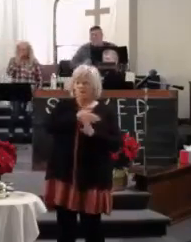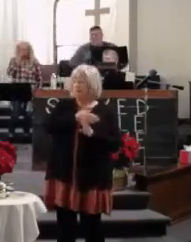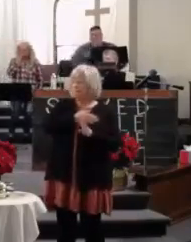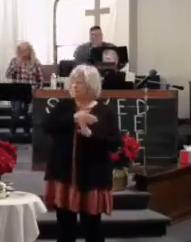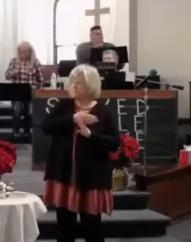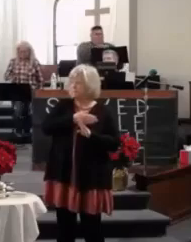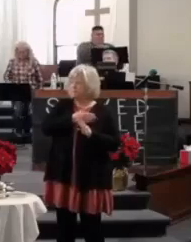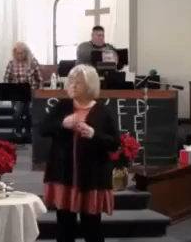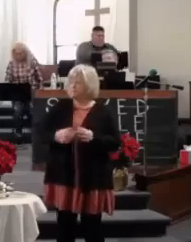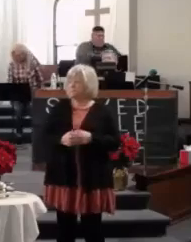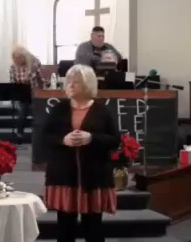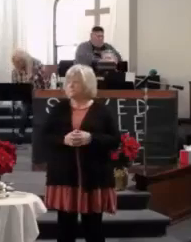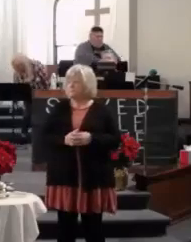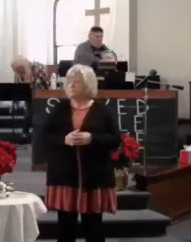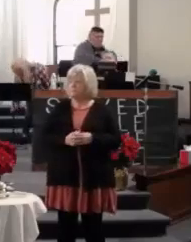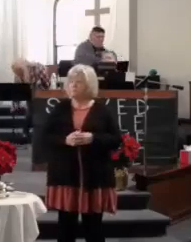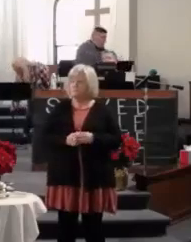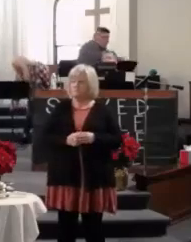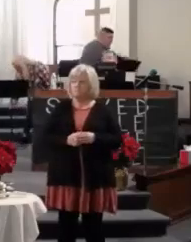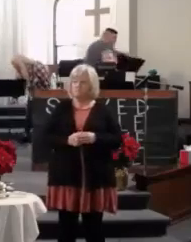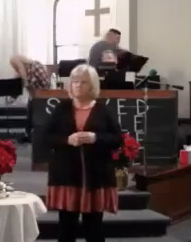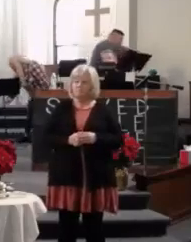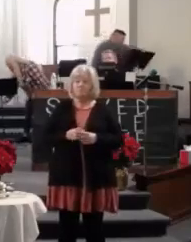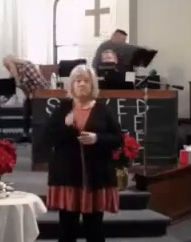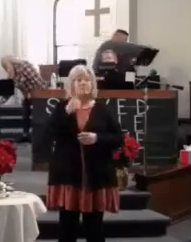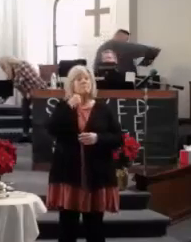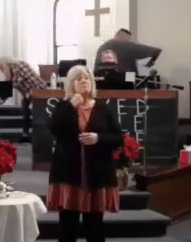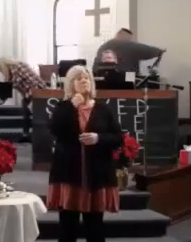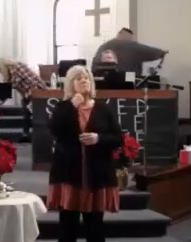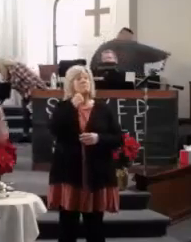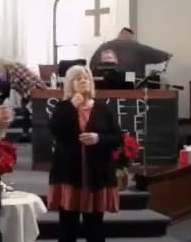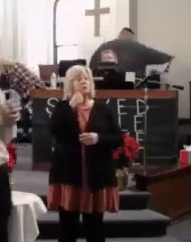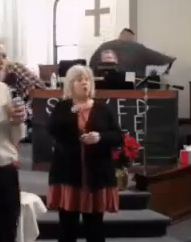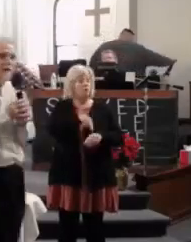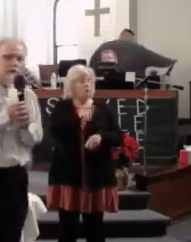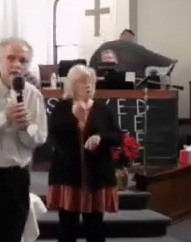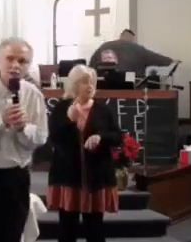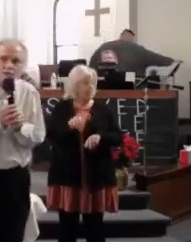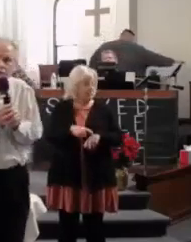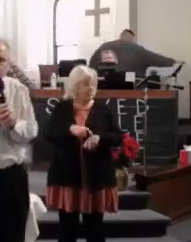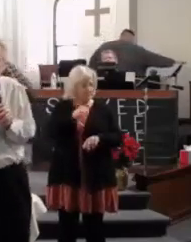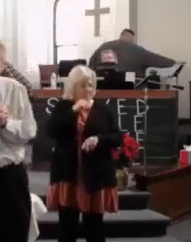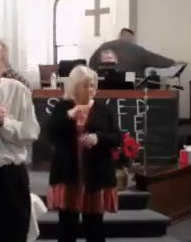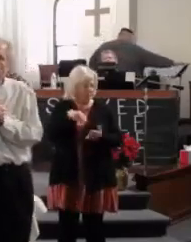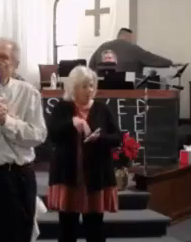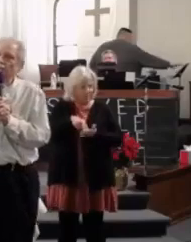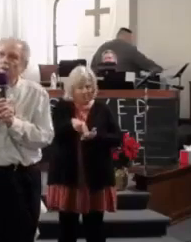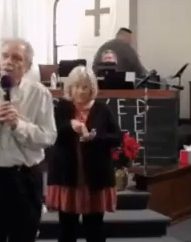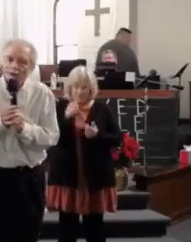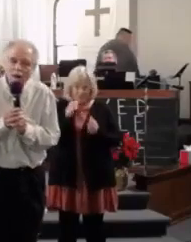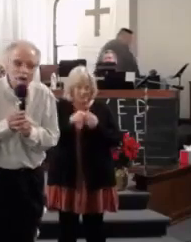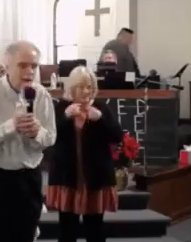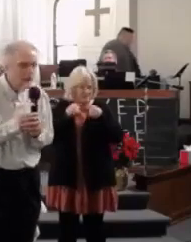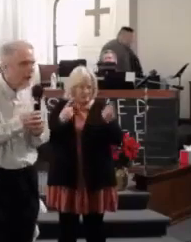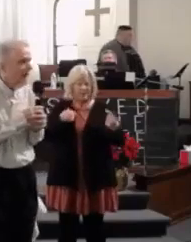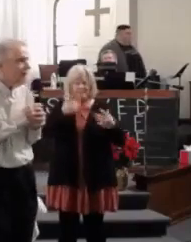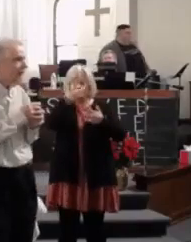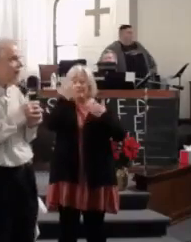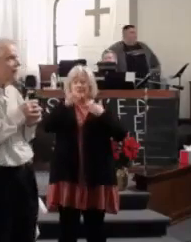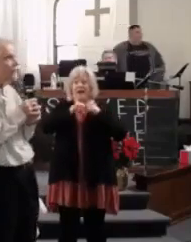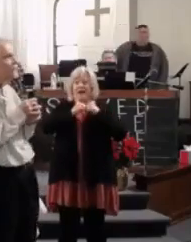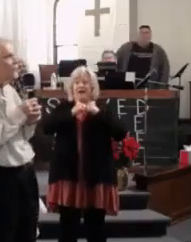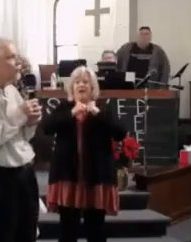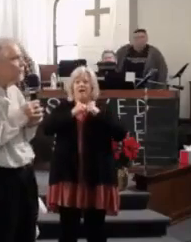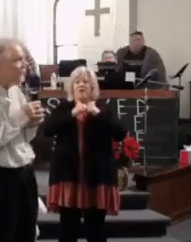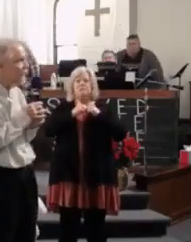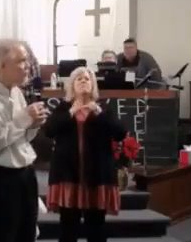earlier. You know, I told you that it's been a long time since I've done announcements, and I probably didn't remember how. I forgot the